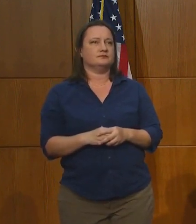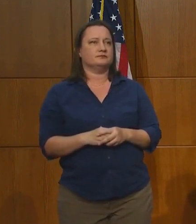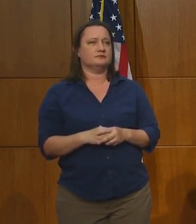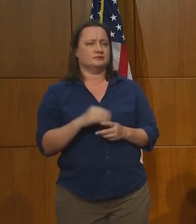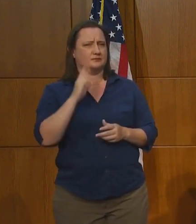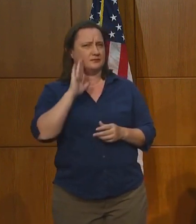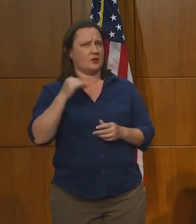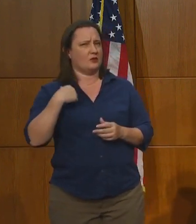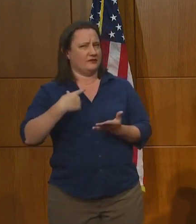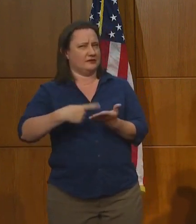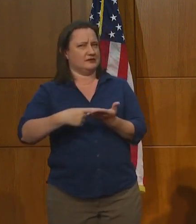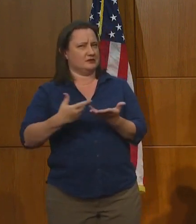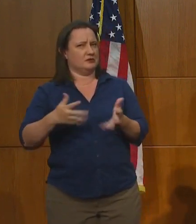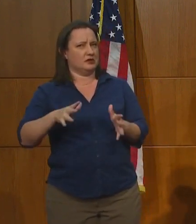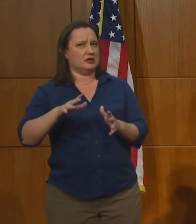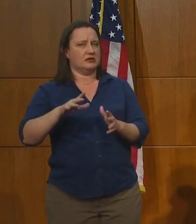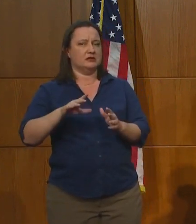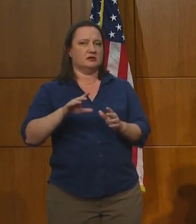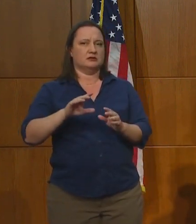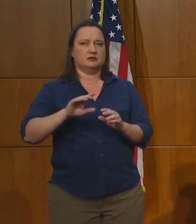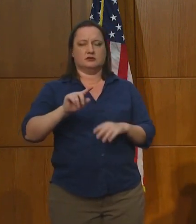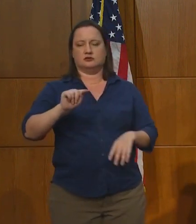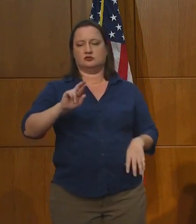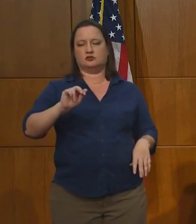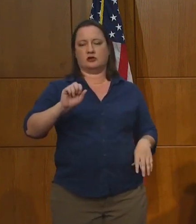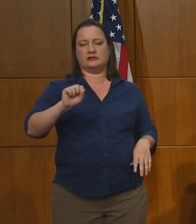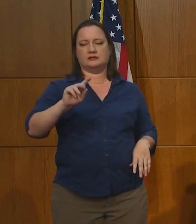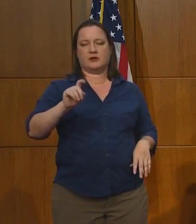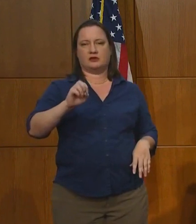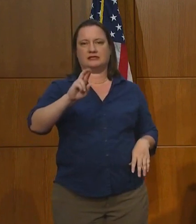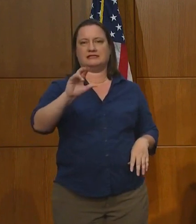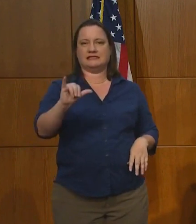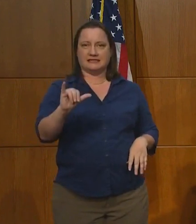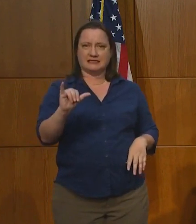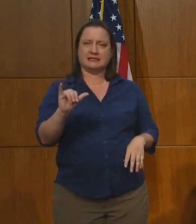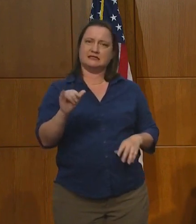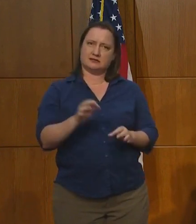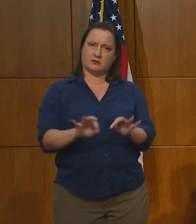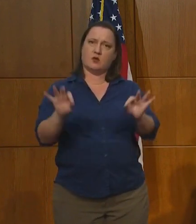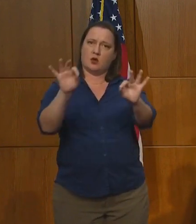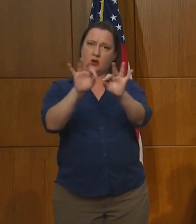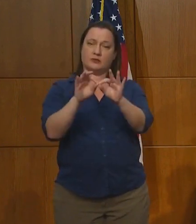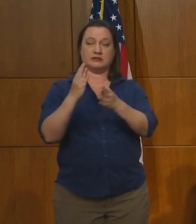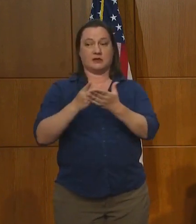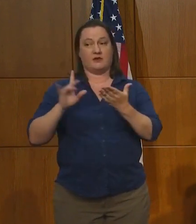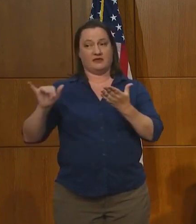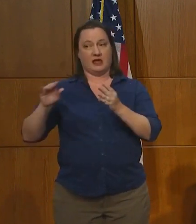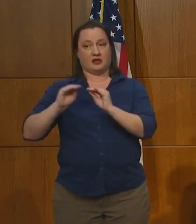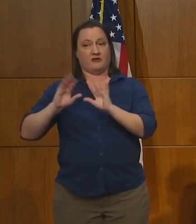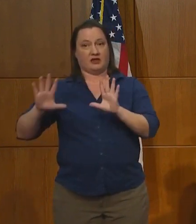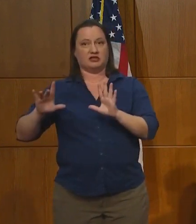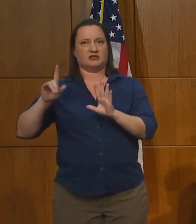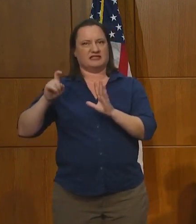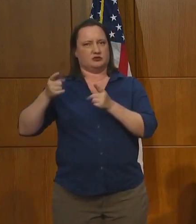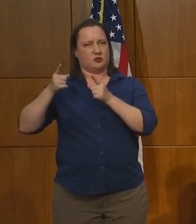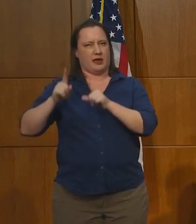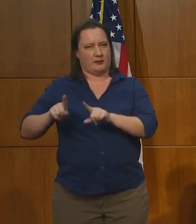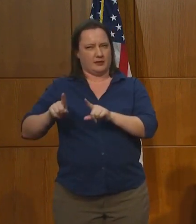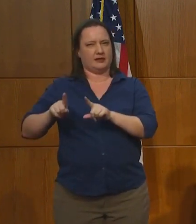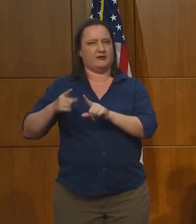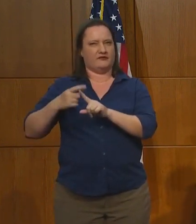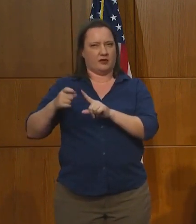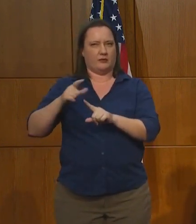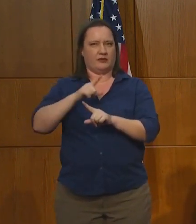as well, but some of the, I think, clarification will need to be done legislatively, and so there's certainly something that we're looking at,